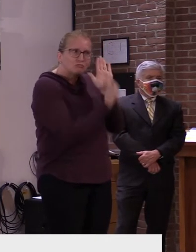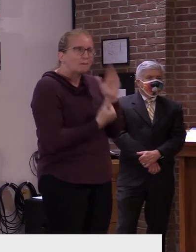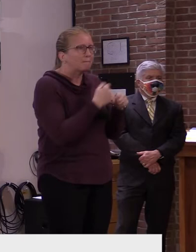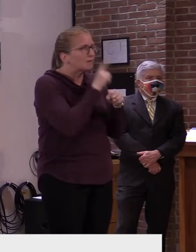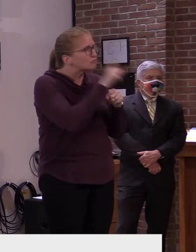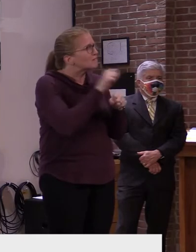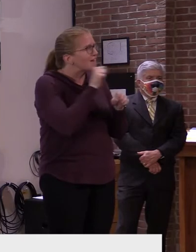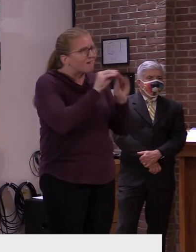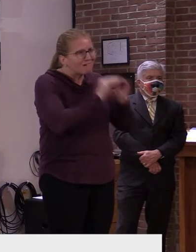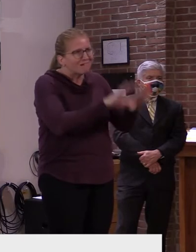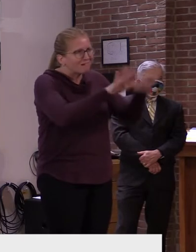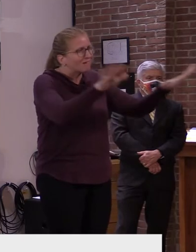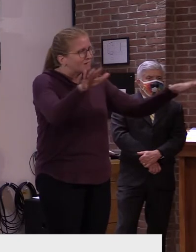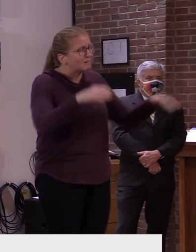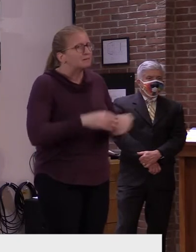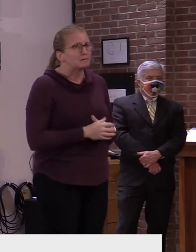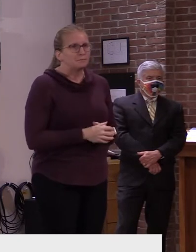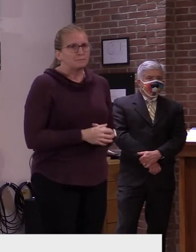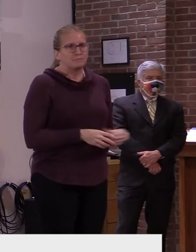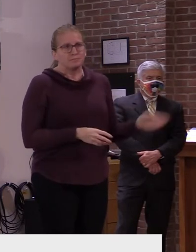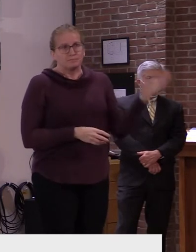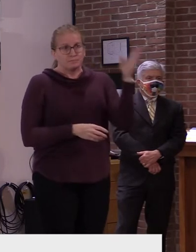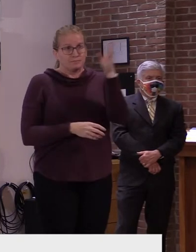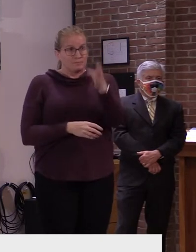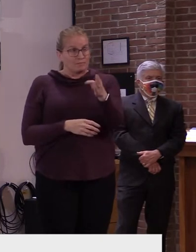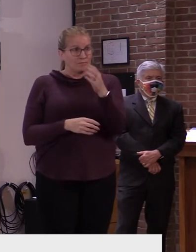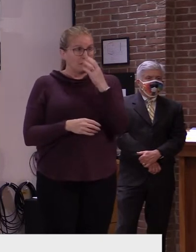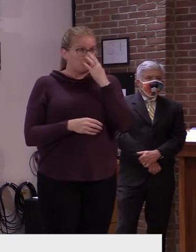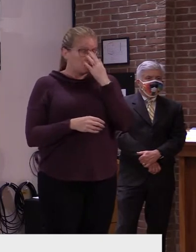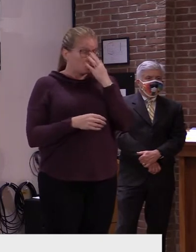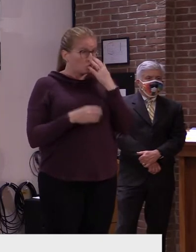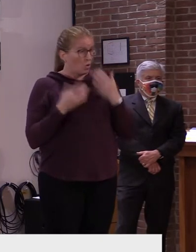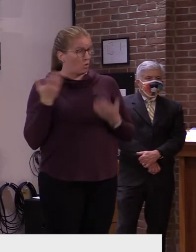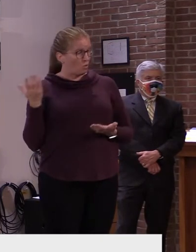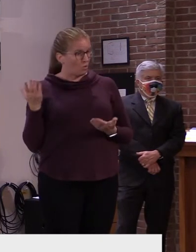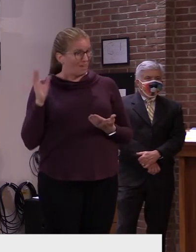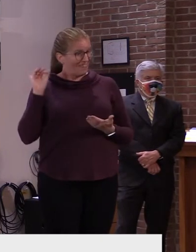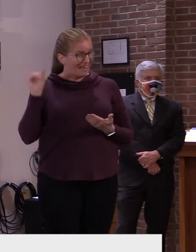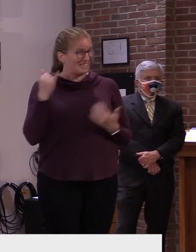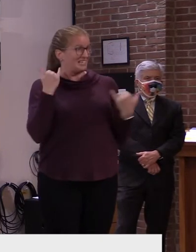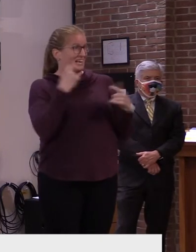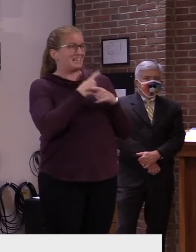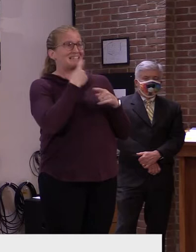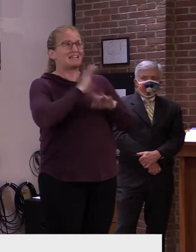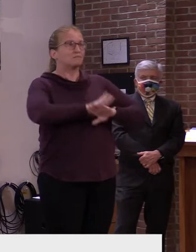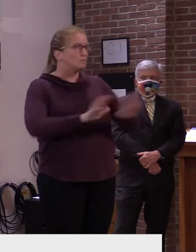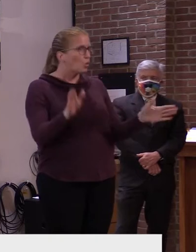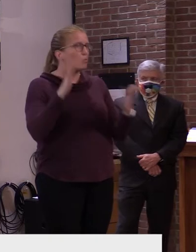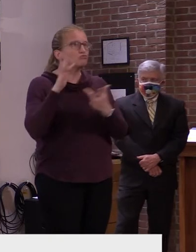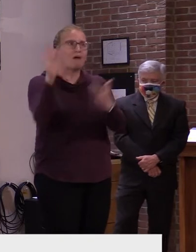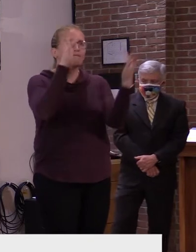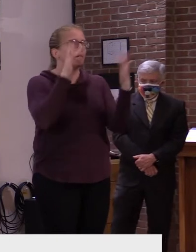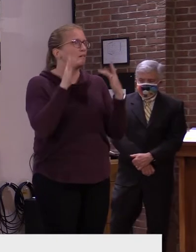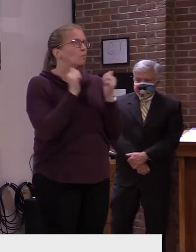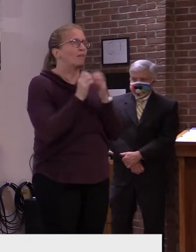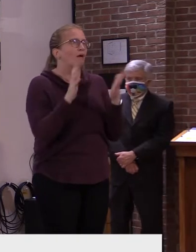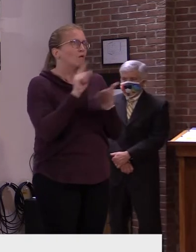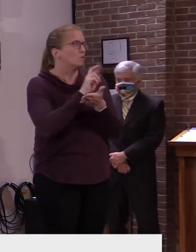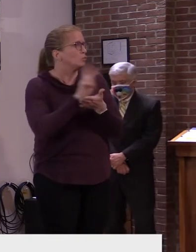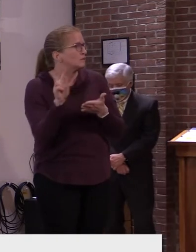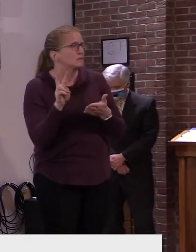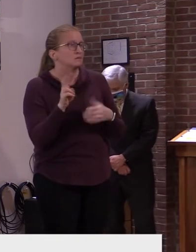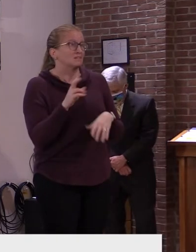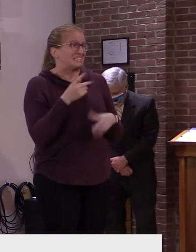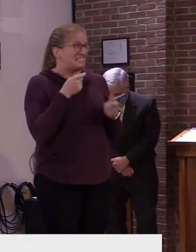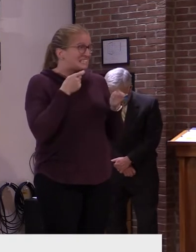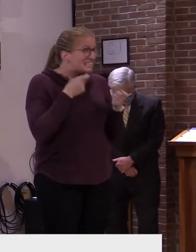Thank you. Governor, what would be the effect of these restrictions now on the hospitality and the ski industry